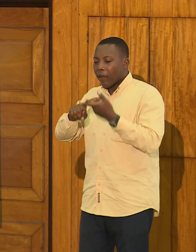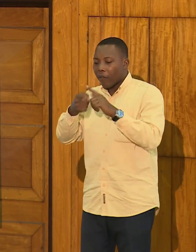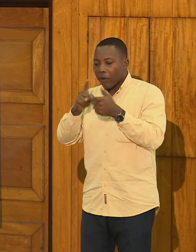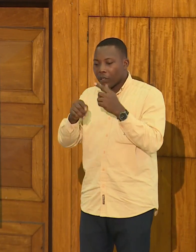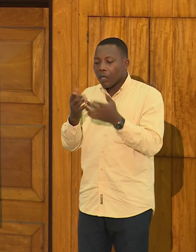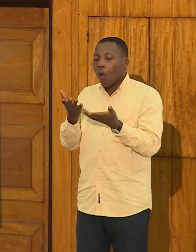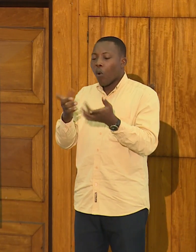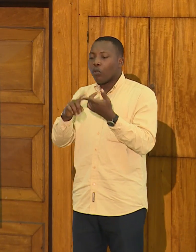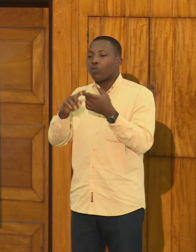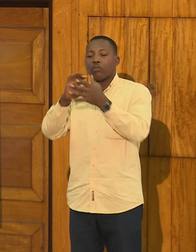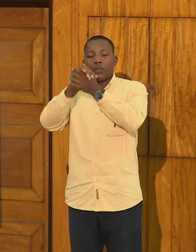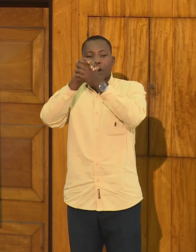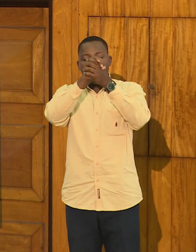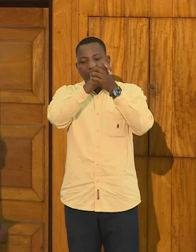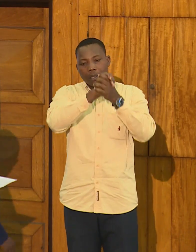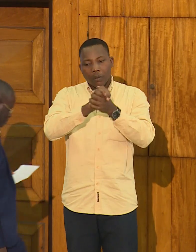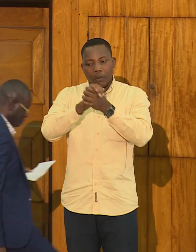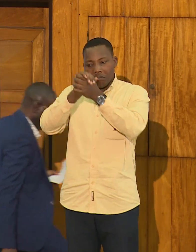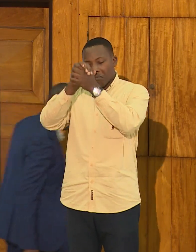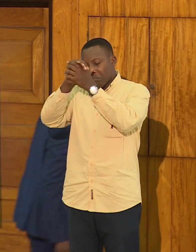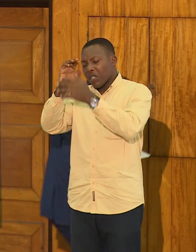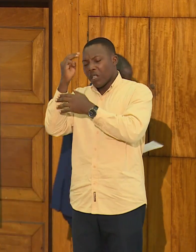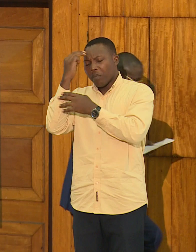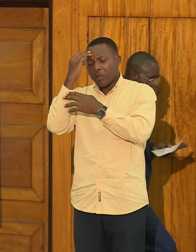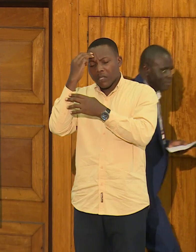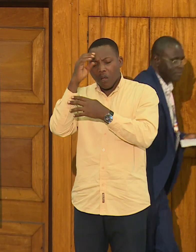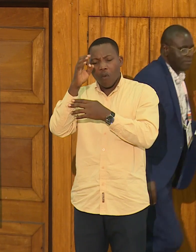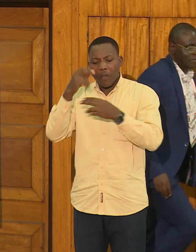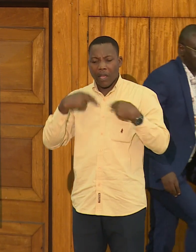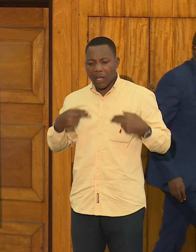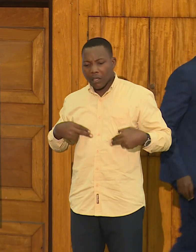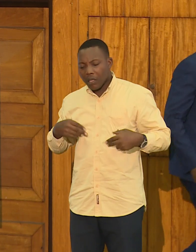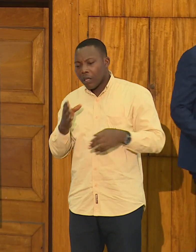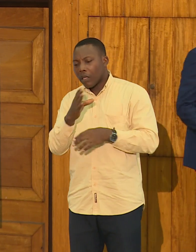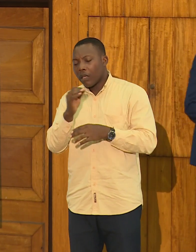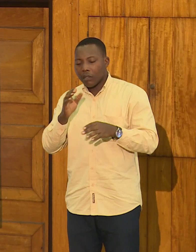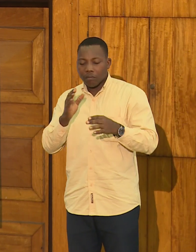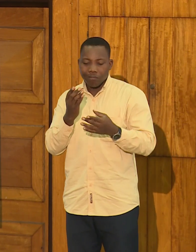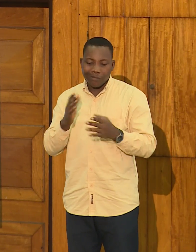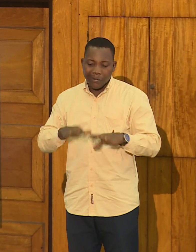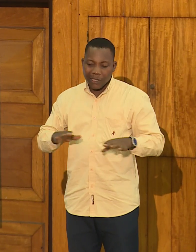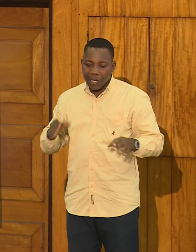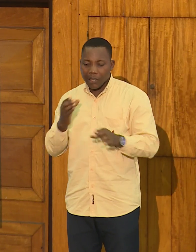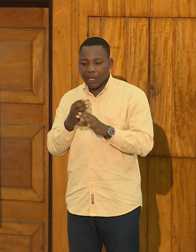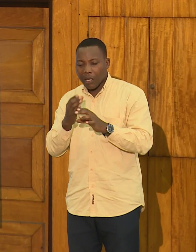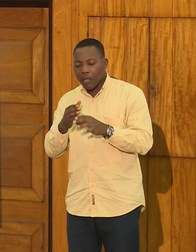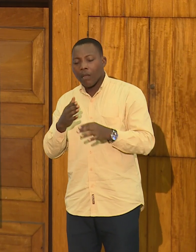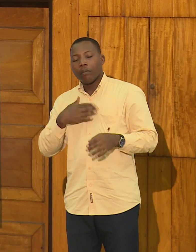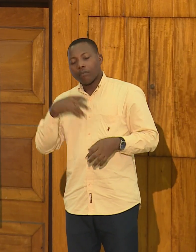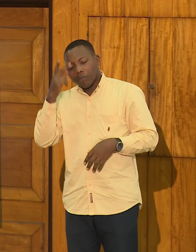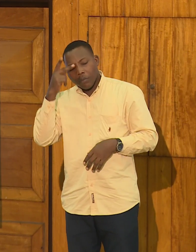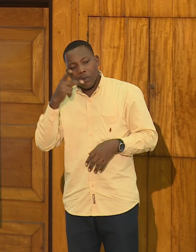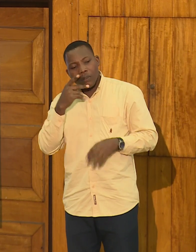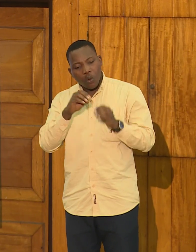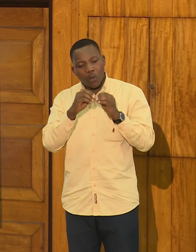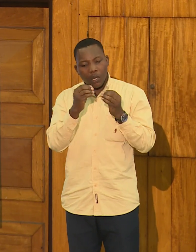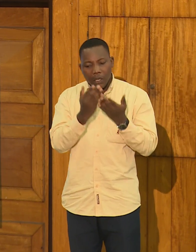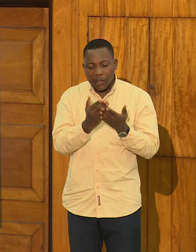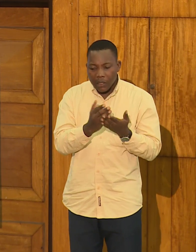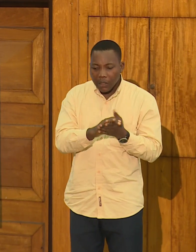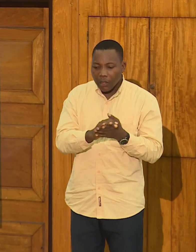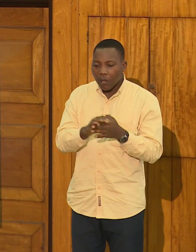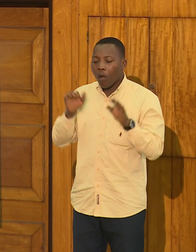to acknowledge and thank the Ministry of Health and Child Care, my parent organization, the National AIDS Council